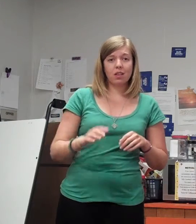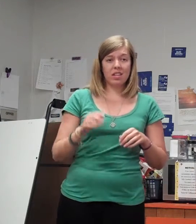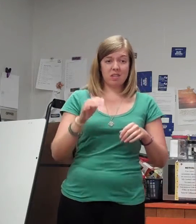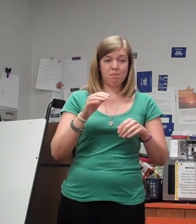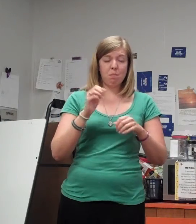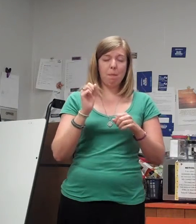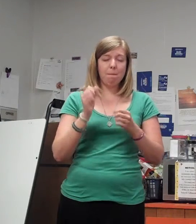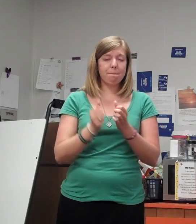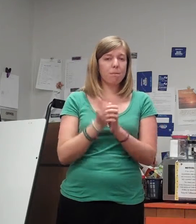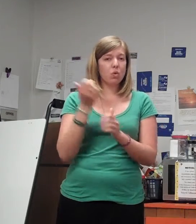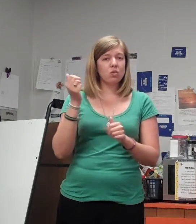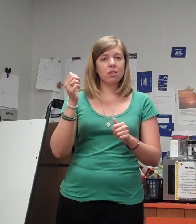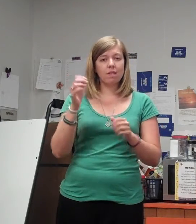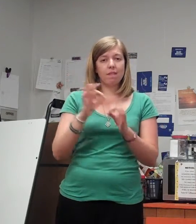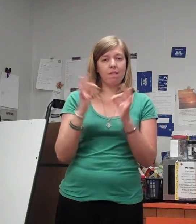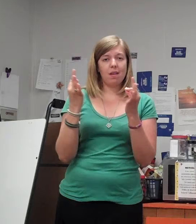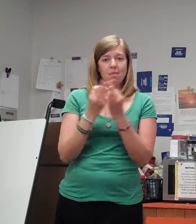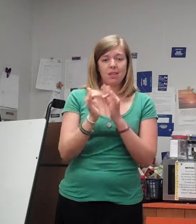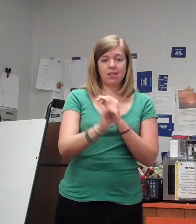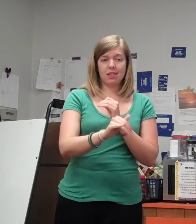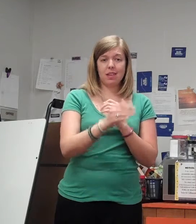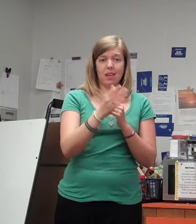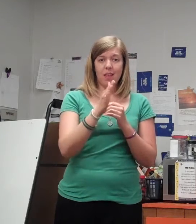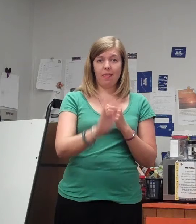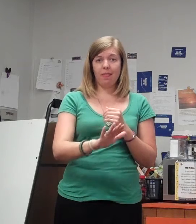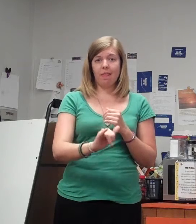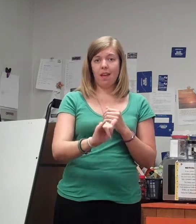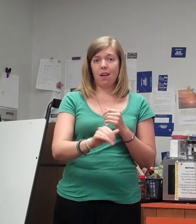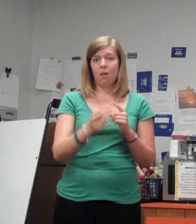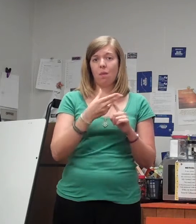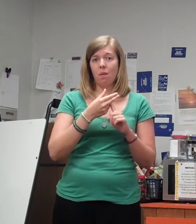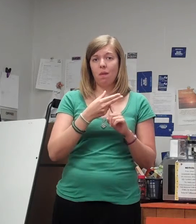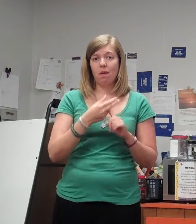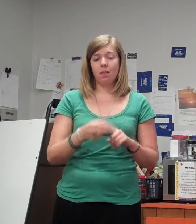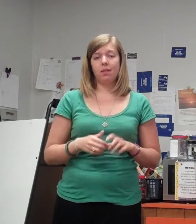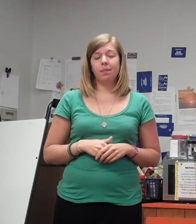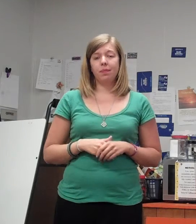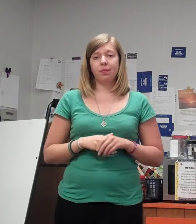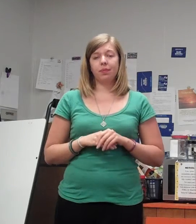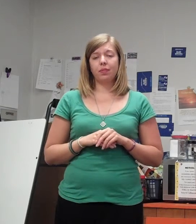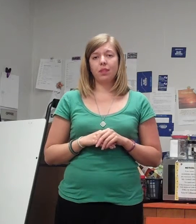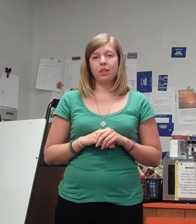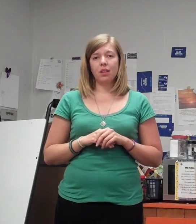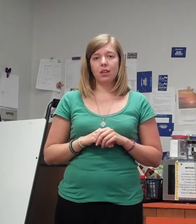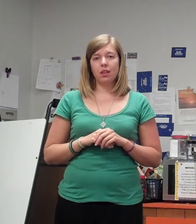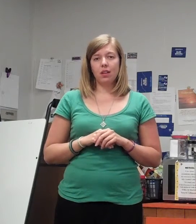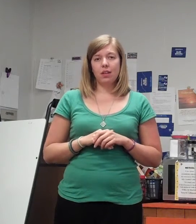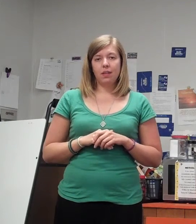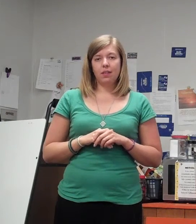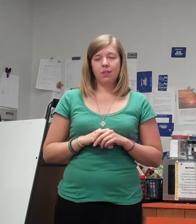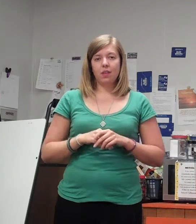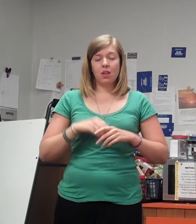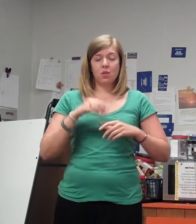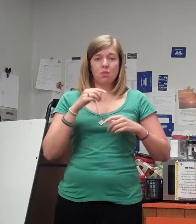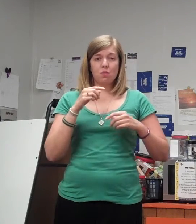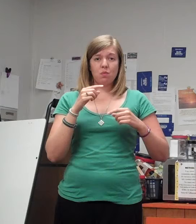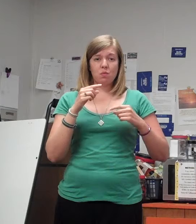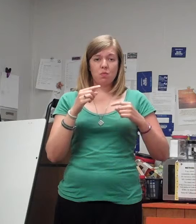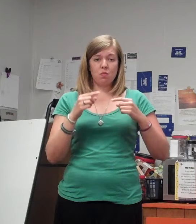Swan. So we were booked at the White Swan, and immediately when all of this happened, they had to change a lot of